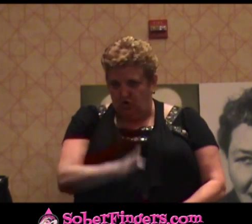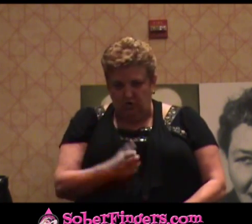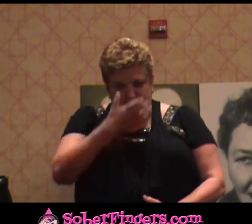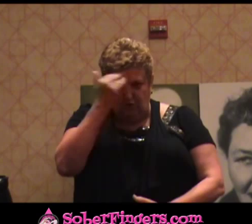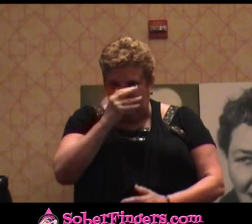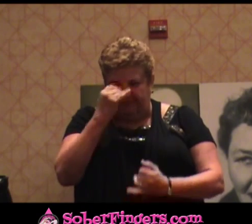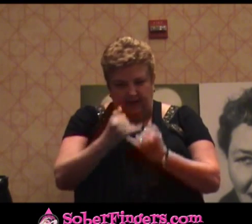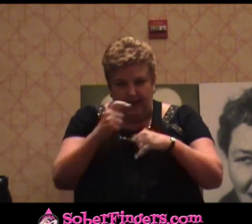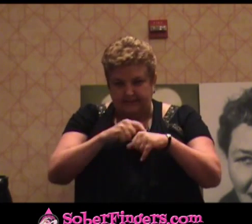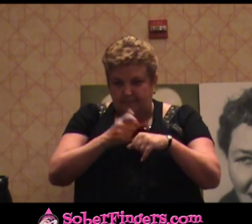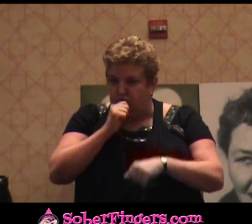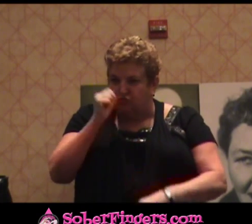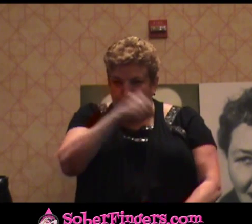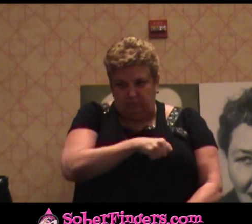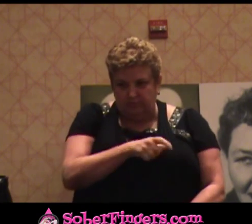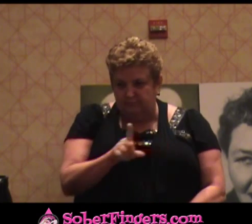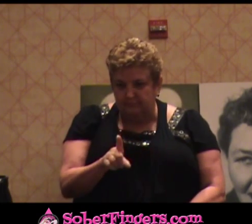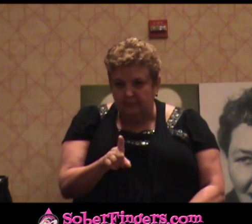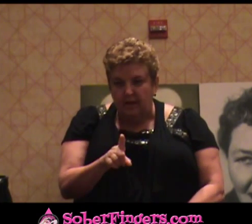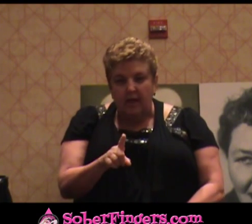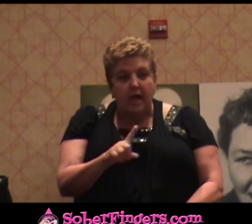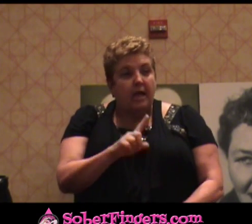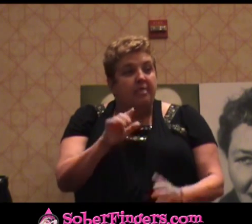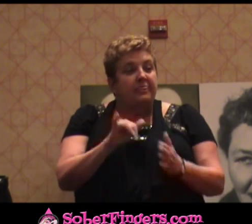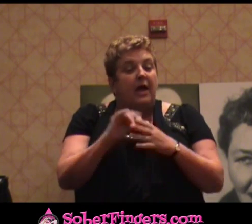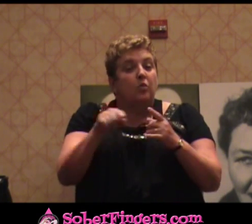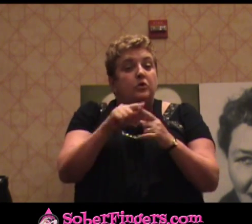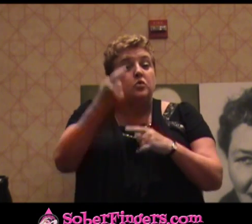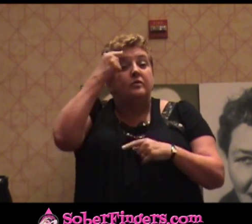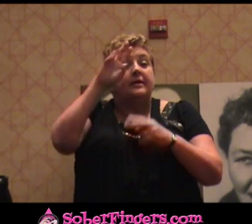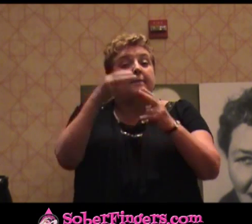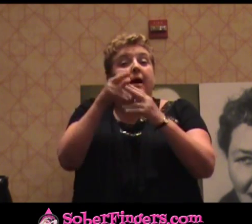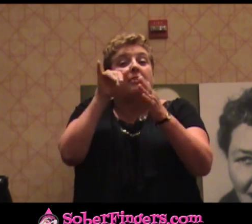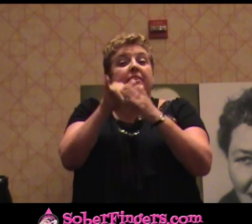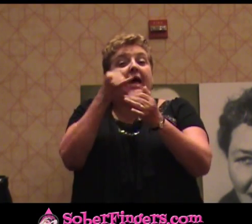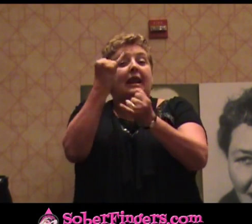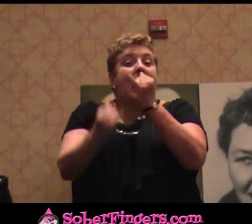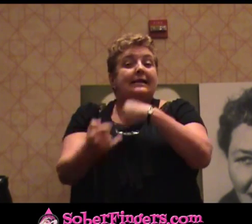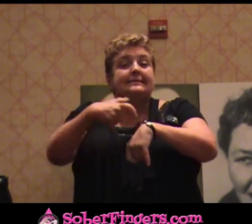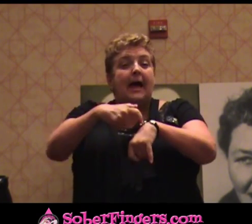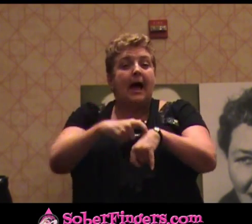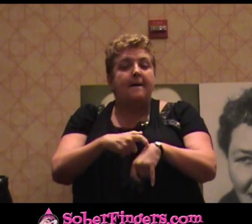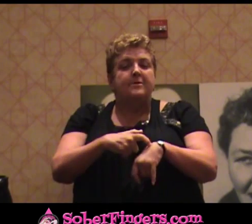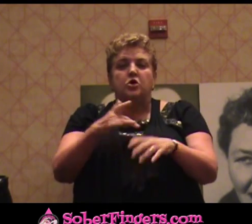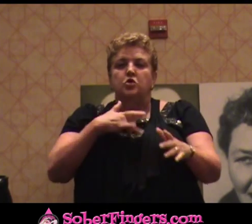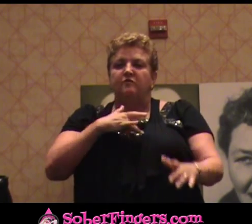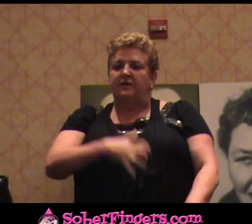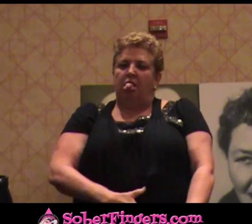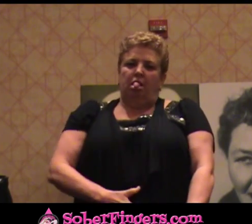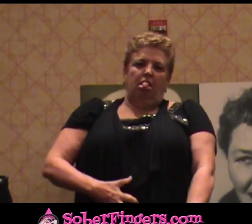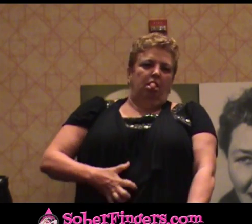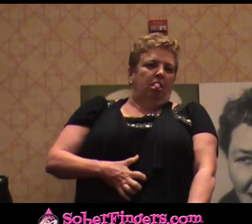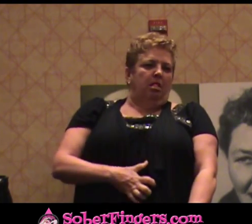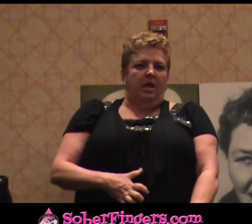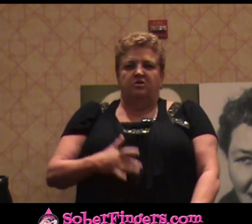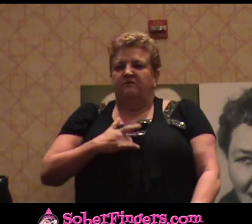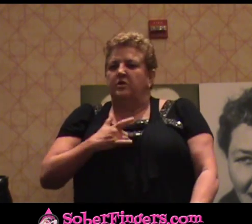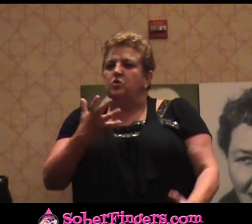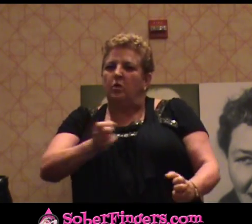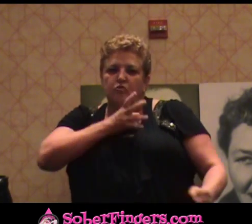I hope you never forget it, and that when you think about your last drunk or your last run, you just get sick to your stomach, you just want to throw up. Because we